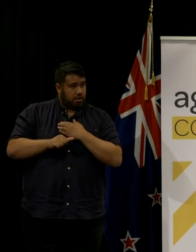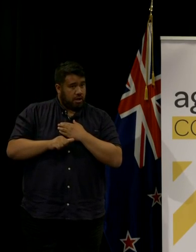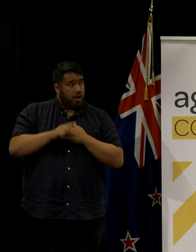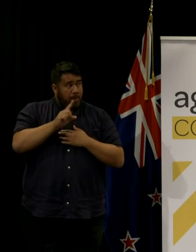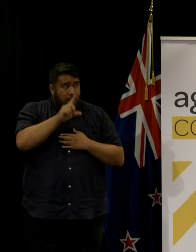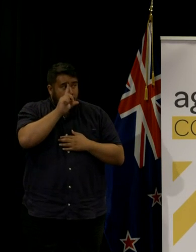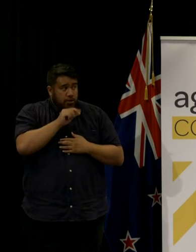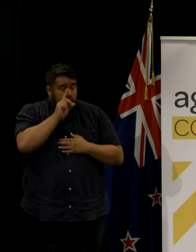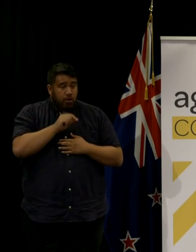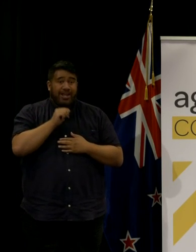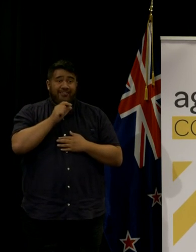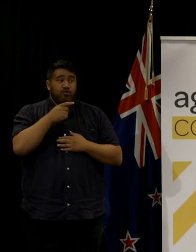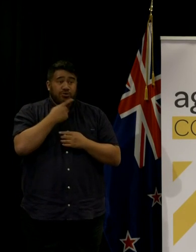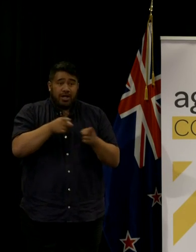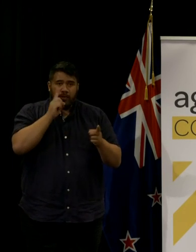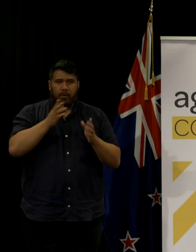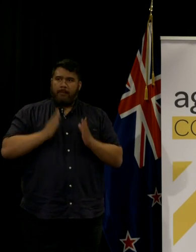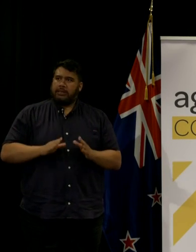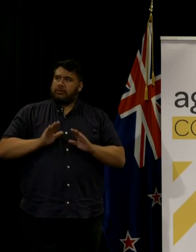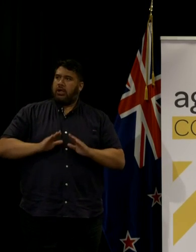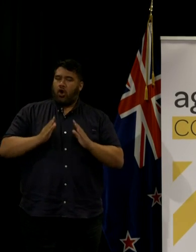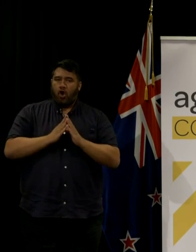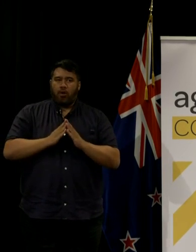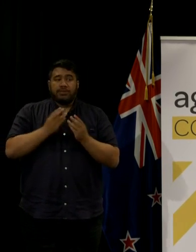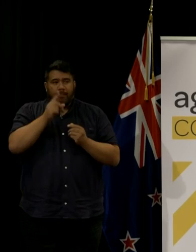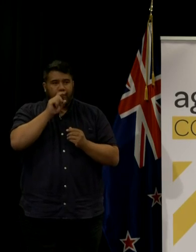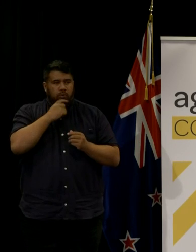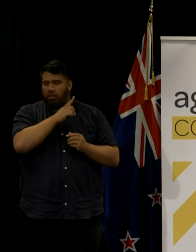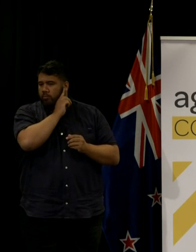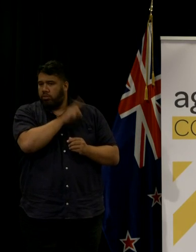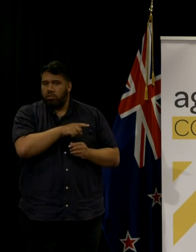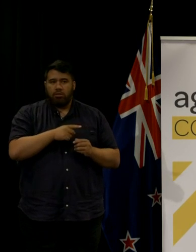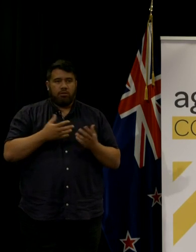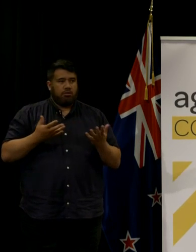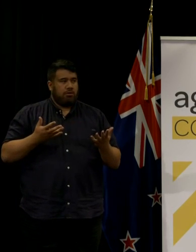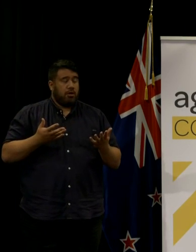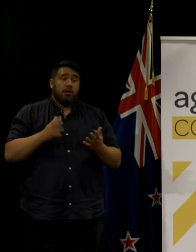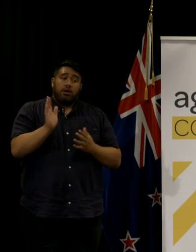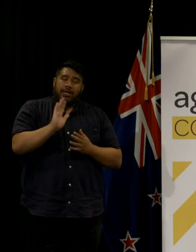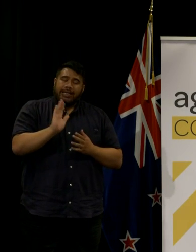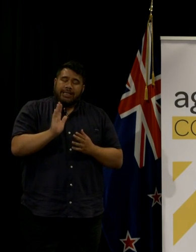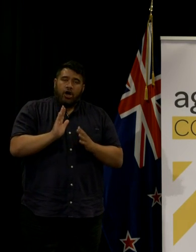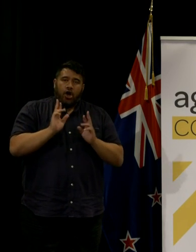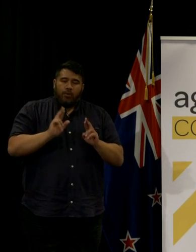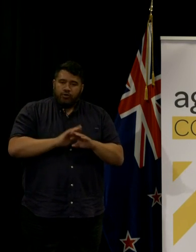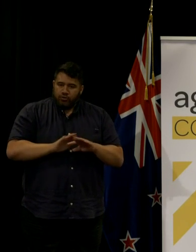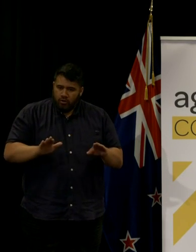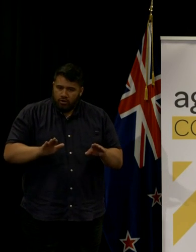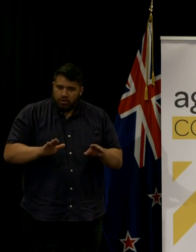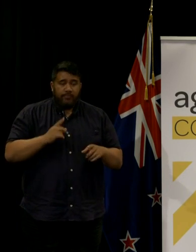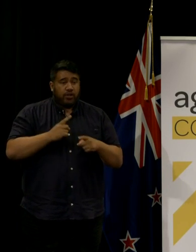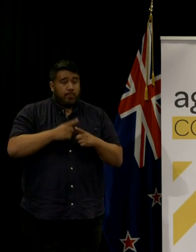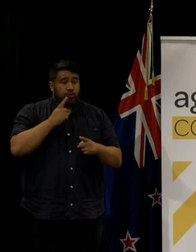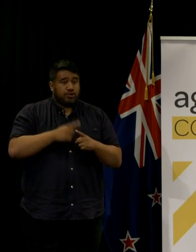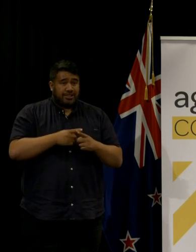vigilantism, isn't there? We would certainly hope not. We have emergency services that are available now, and of course in any